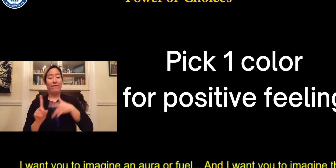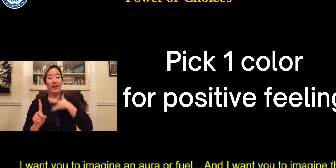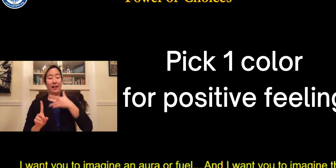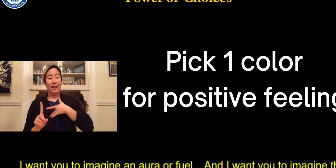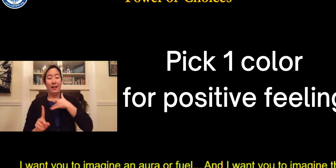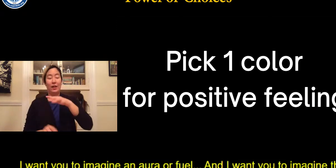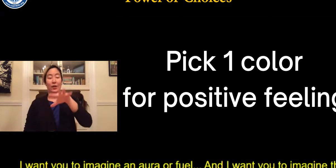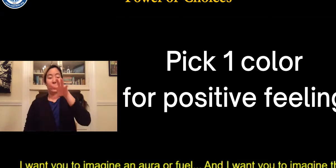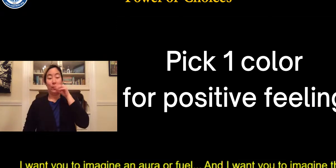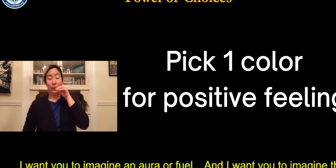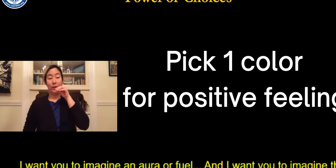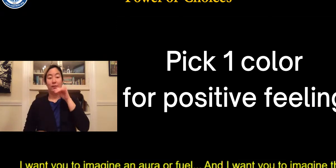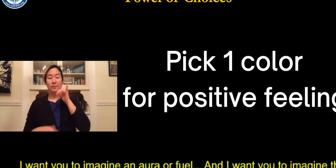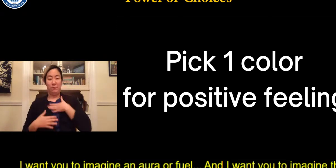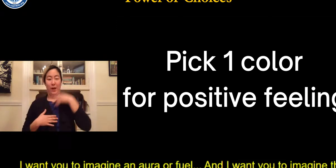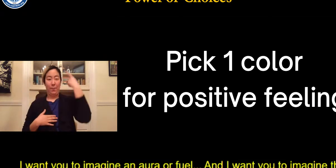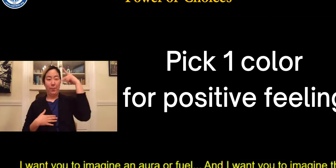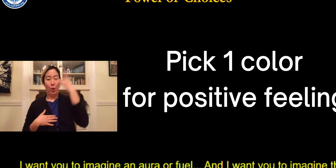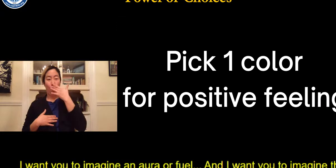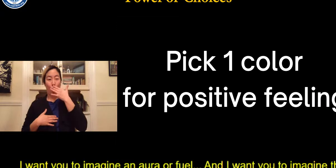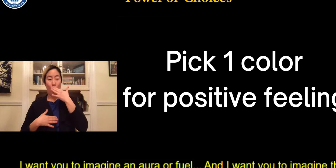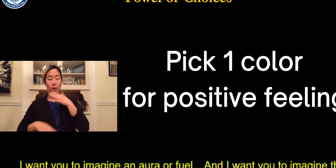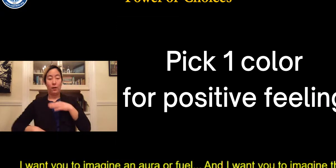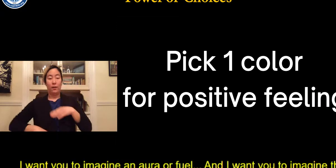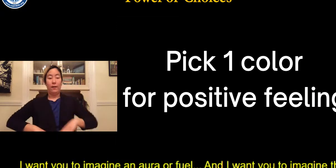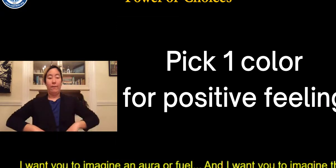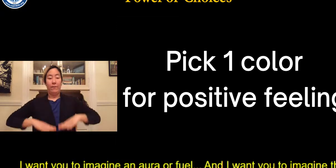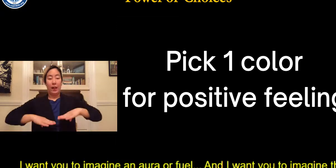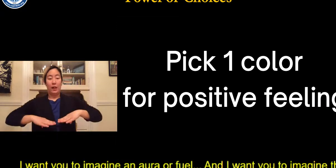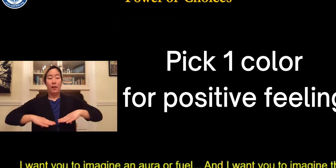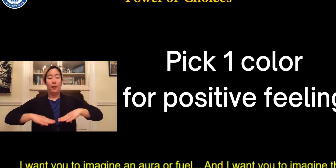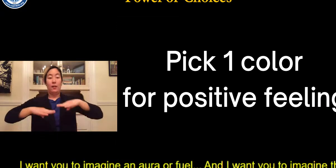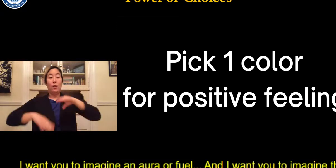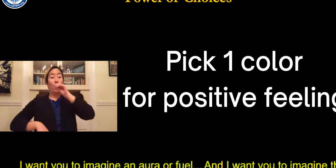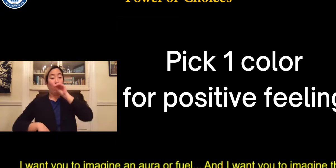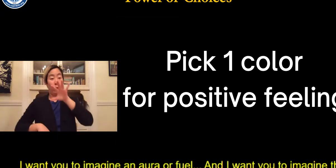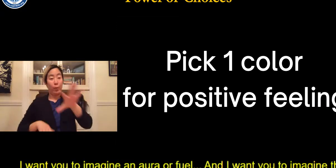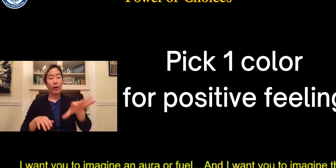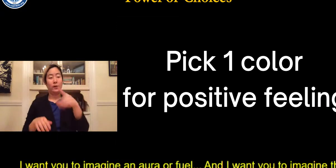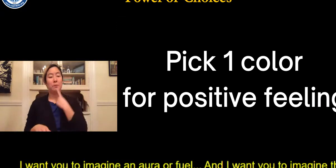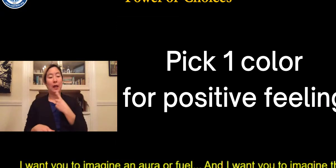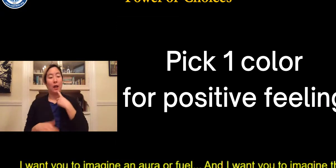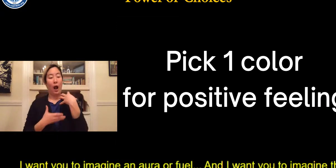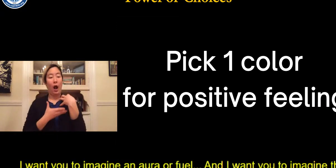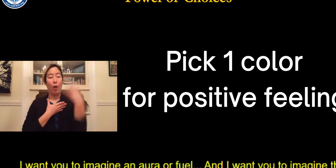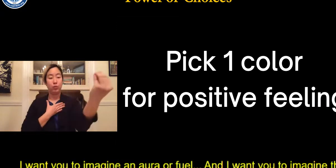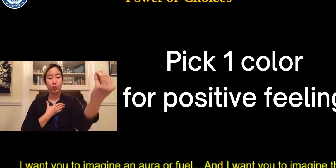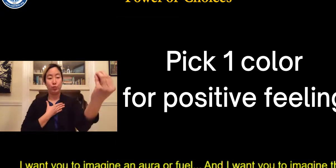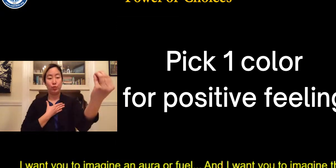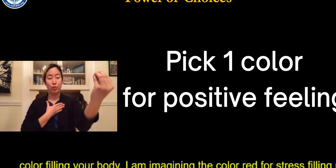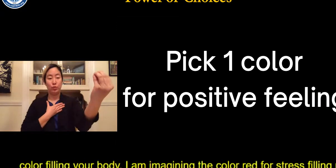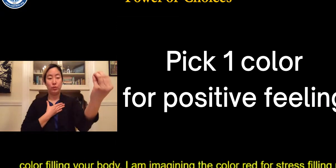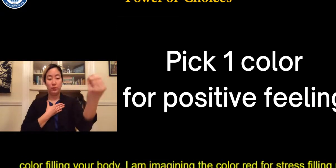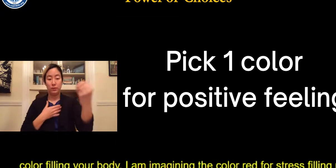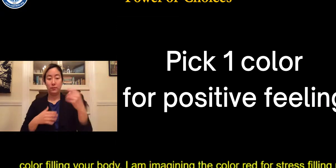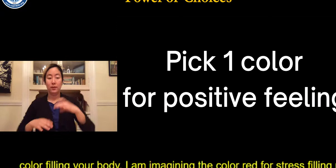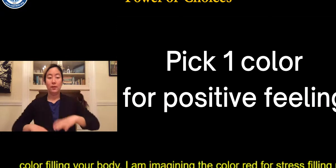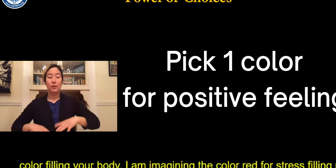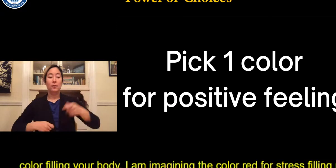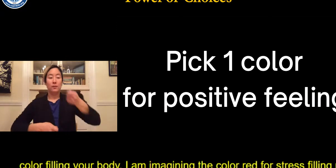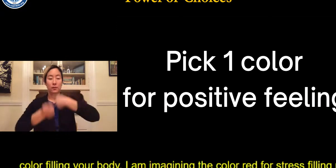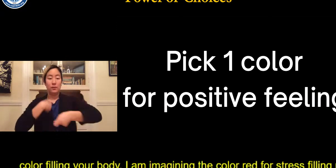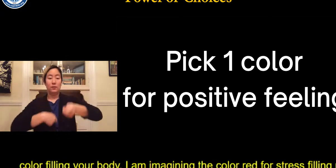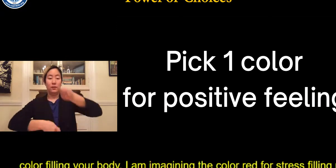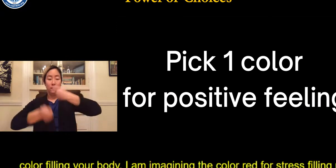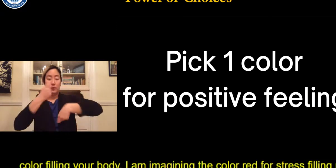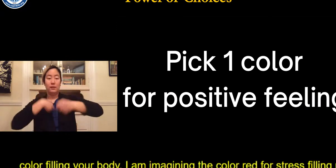meditation, a guided breathing practice. And when I ask you to think positive, then you're going to think of the purple color. And so as I inhale, I